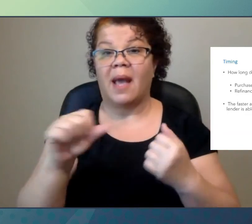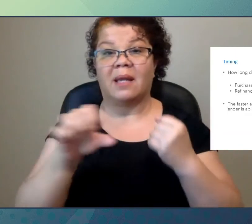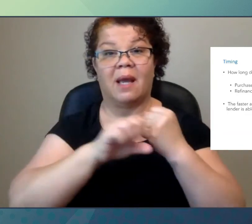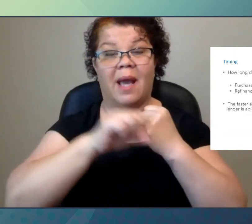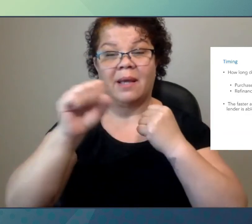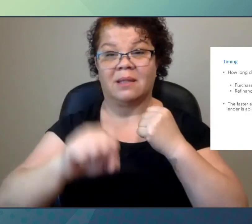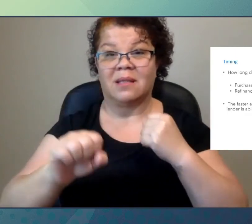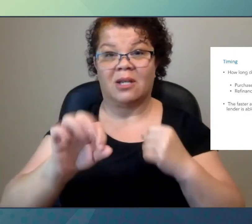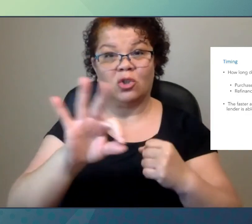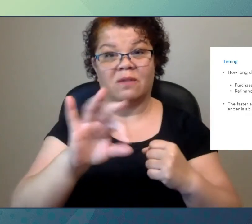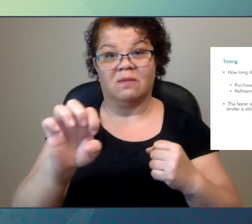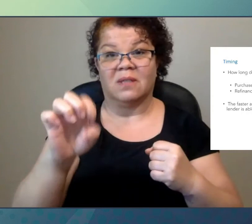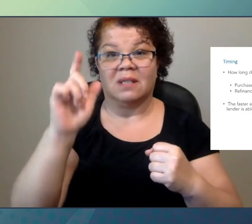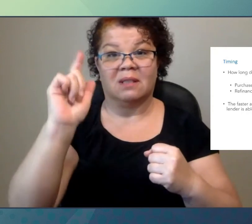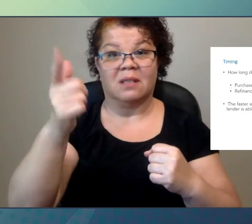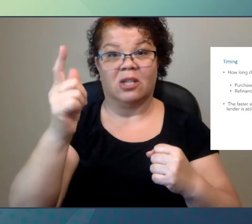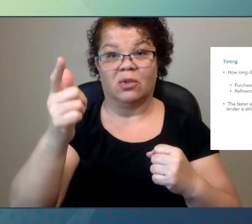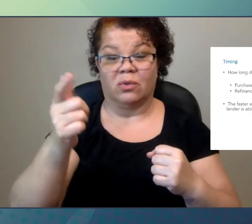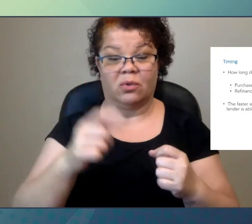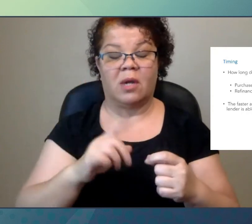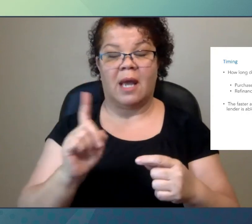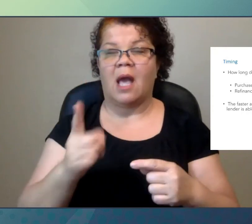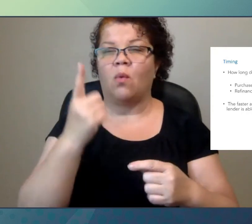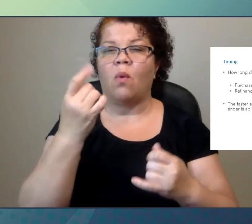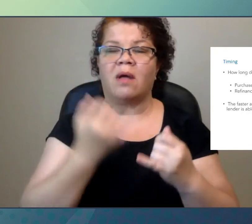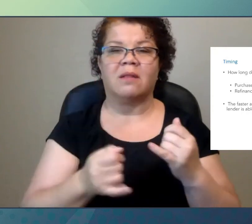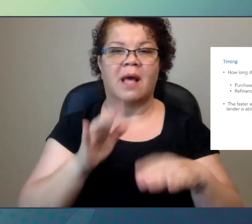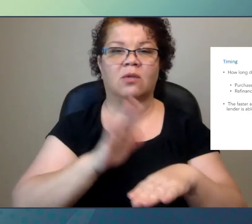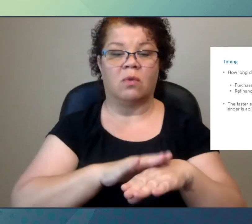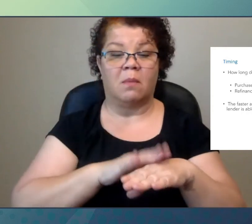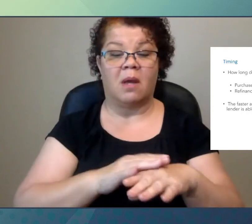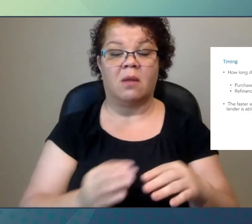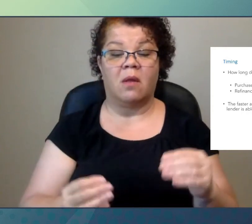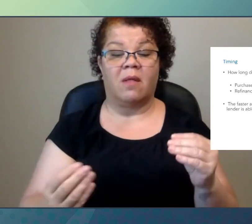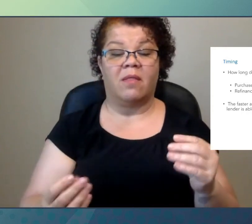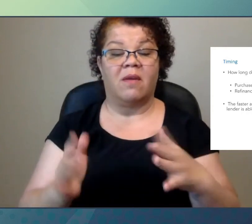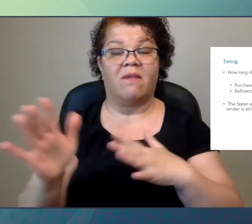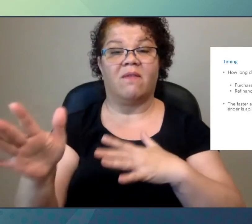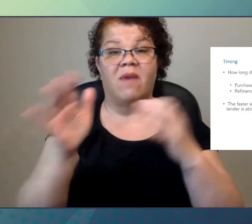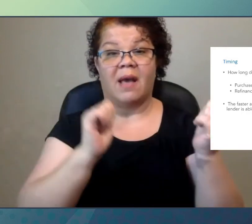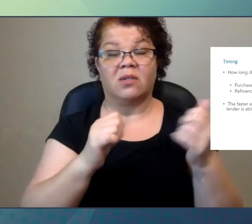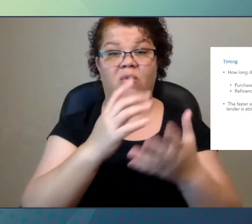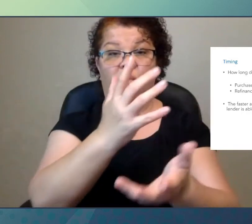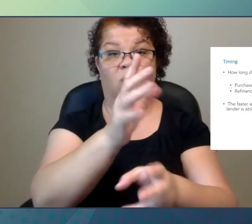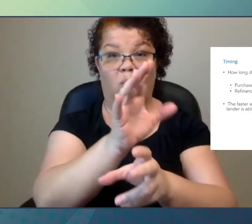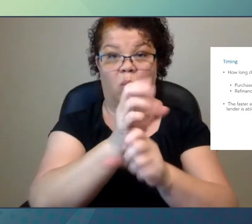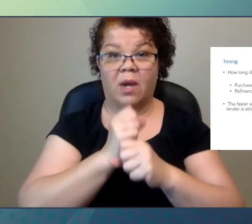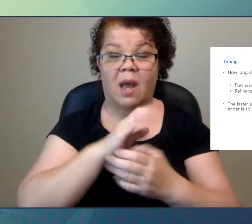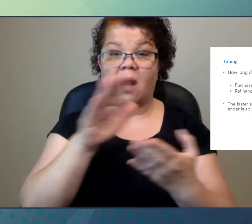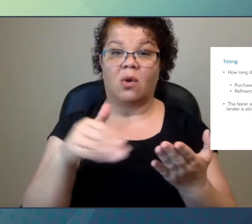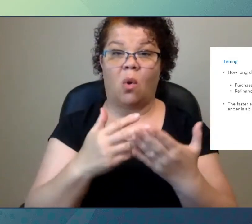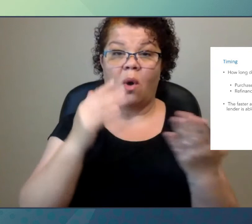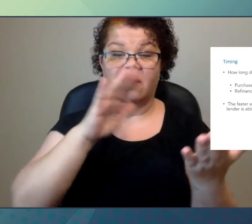the line. And again, one last reminder, the faster we obtain the required documentation,